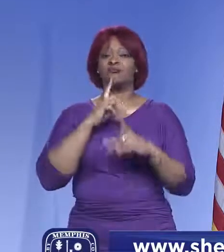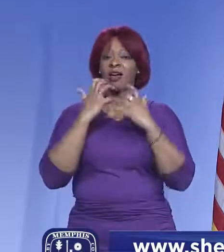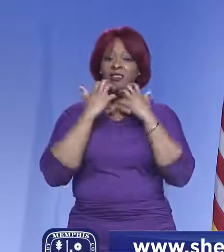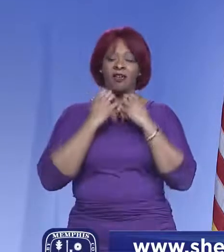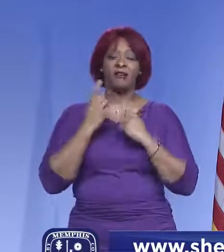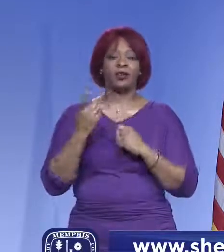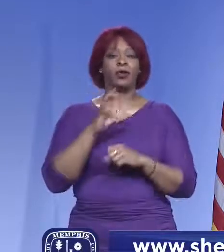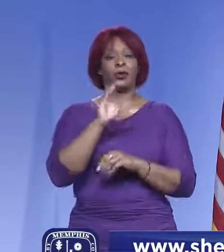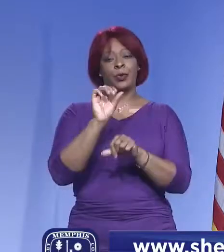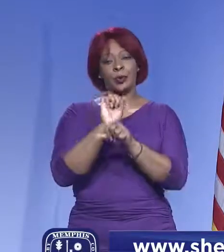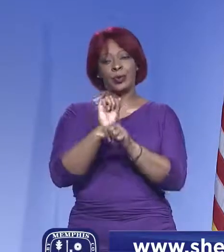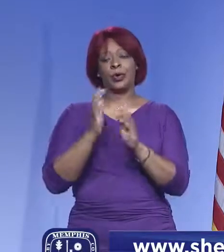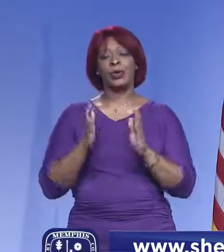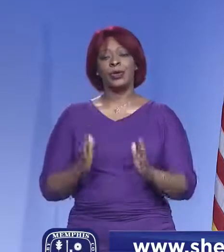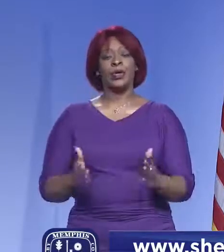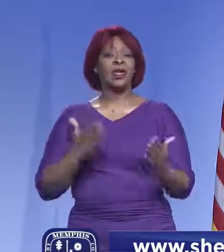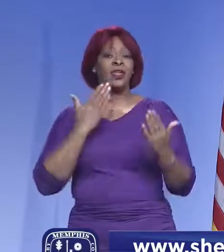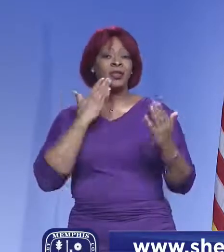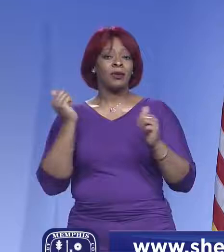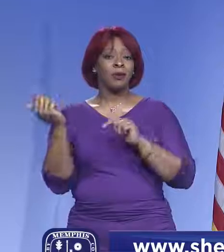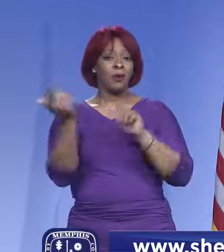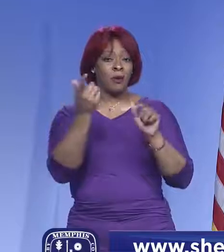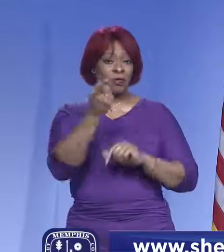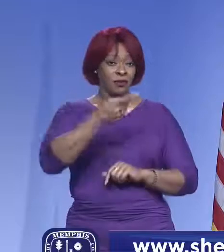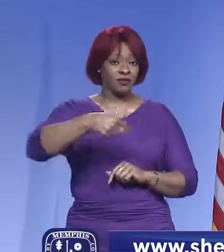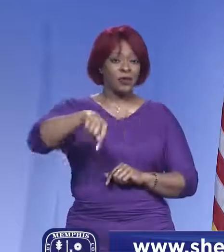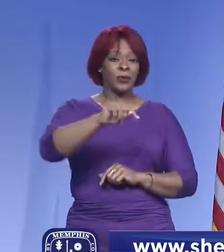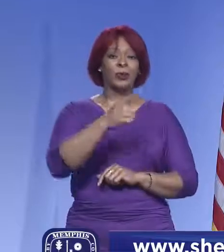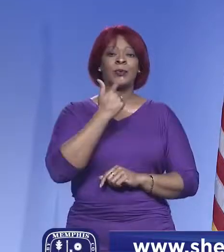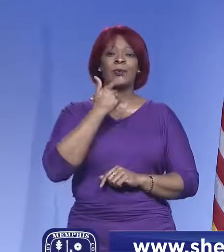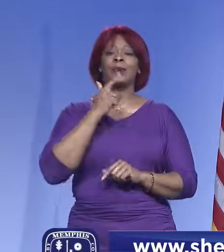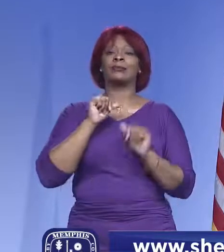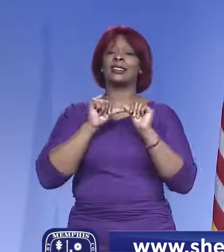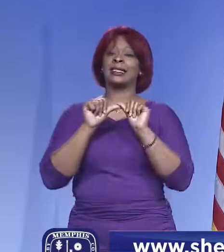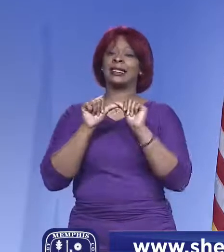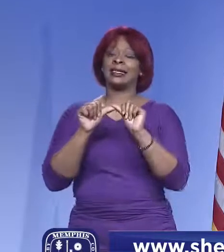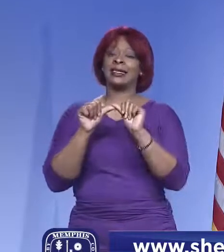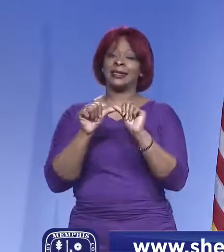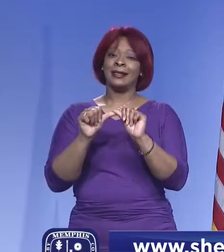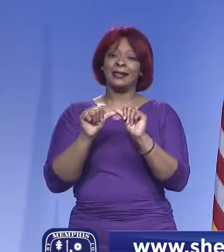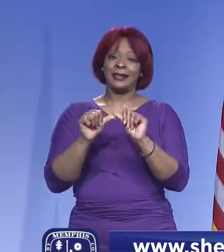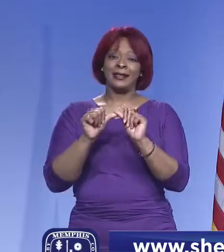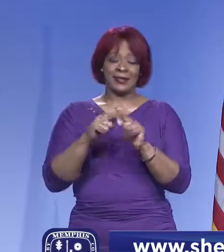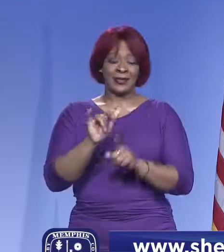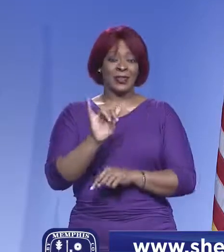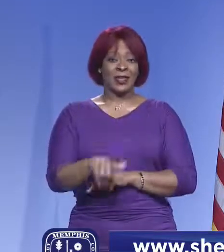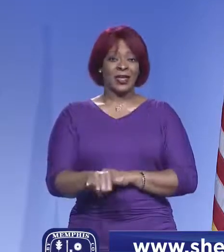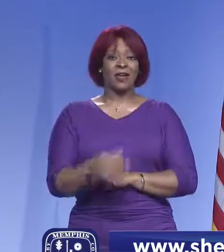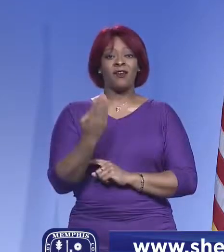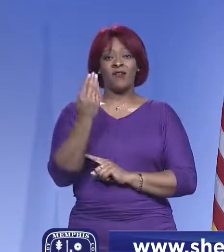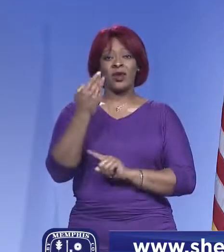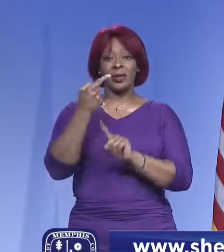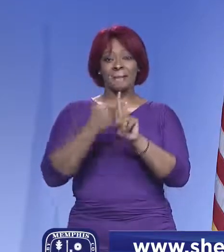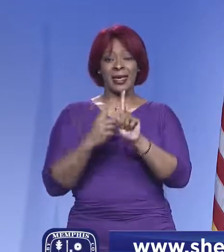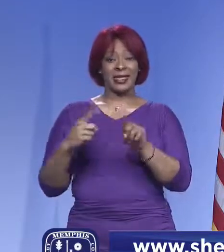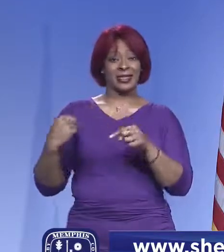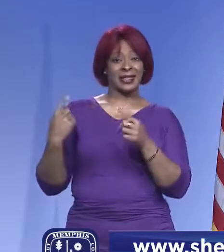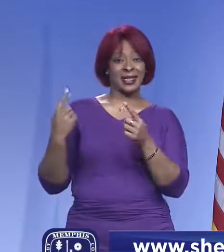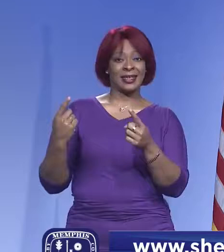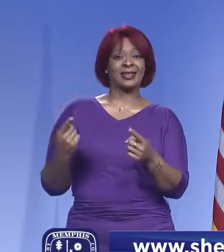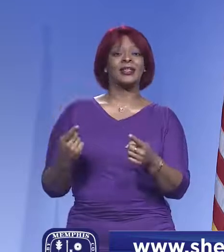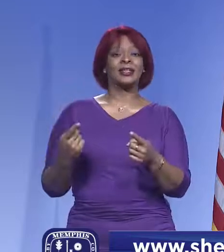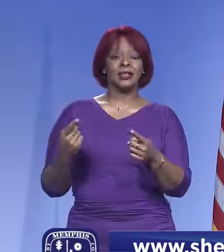and our coworkers. So thanks to all of you for sticking to this. We're 14 months in, and